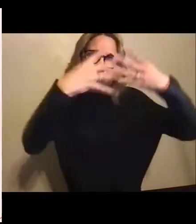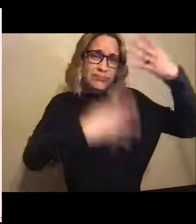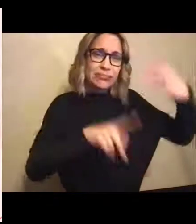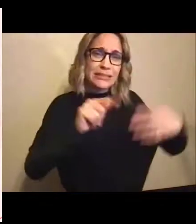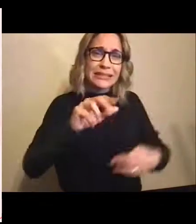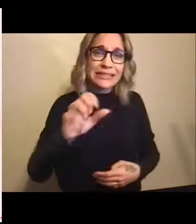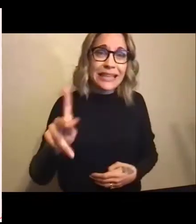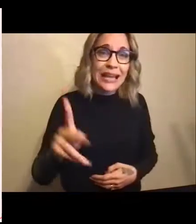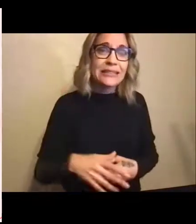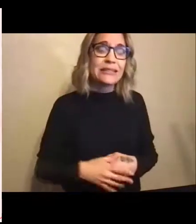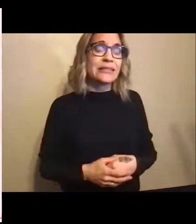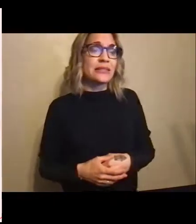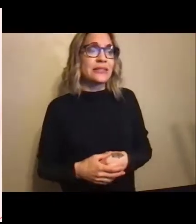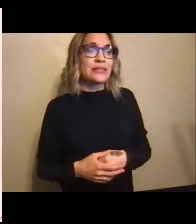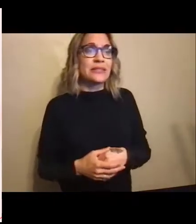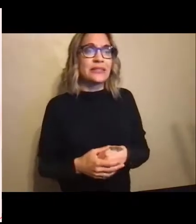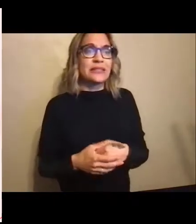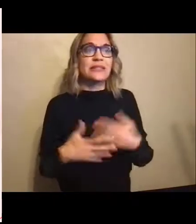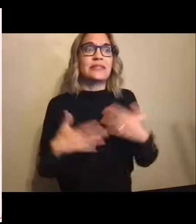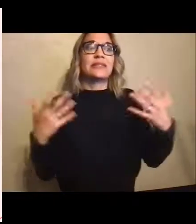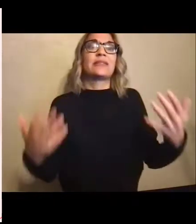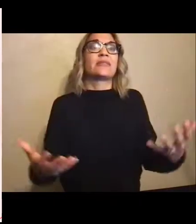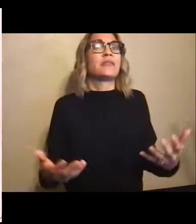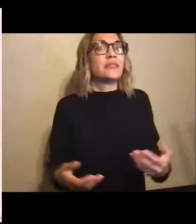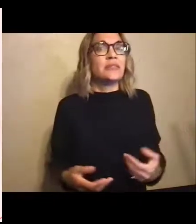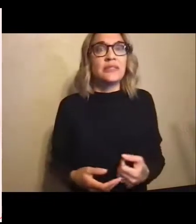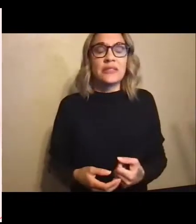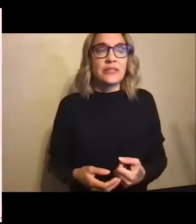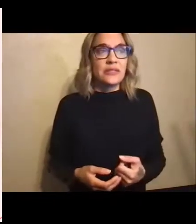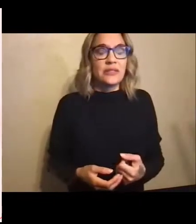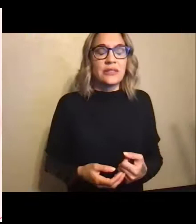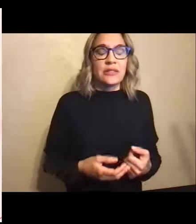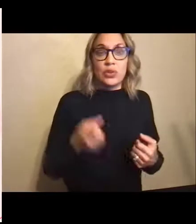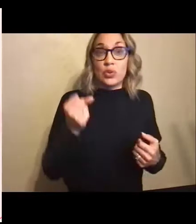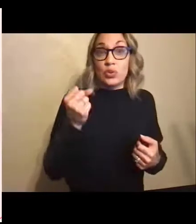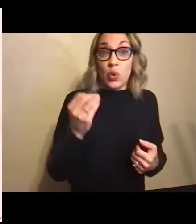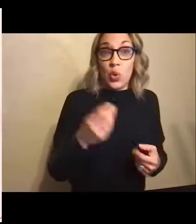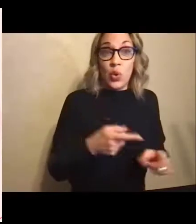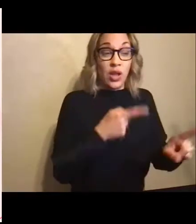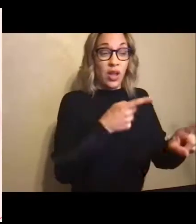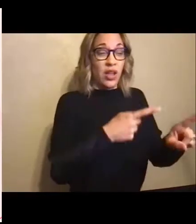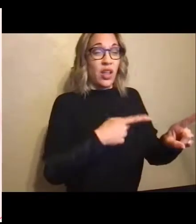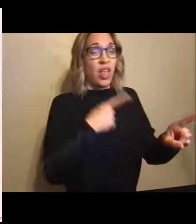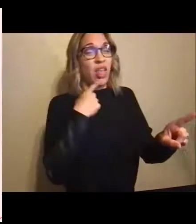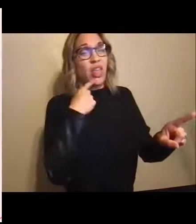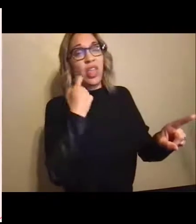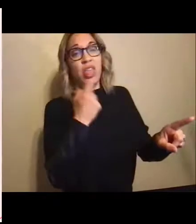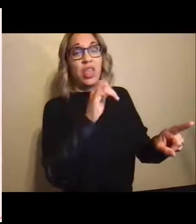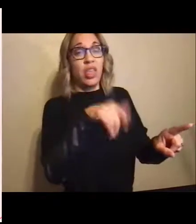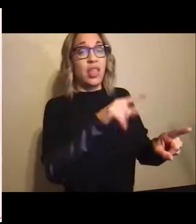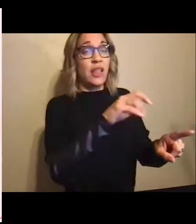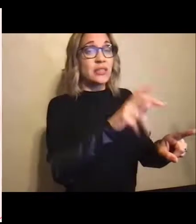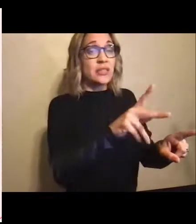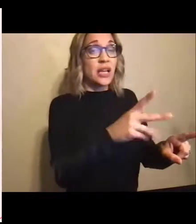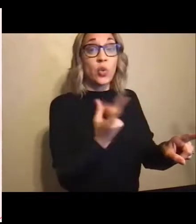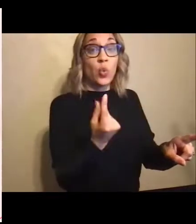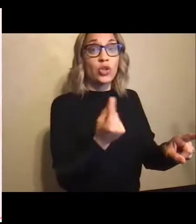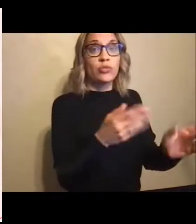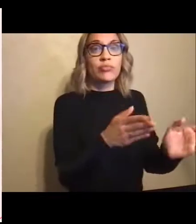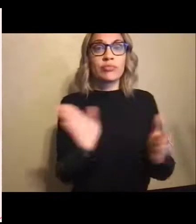and employees as well. They're overwhelmed with tasks or whatever the case might be.